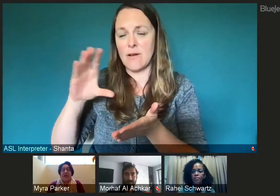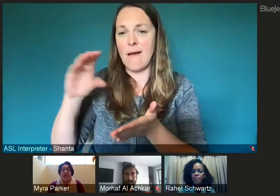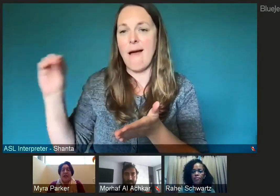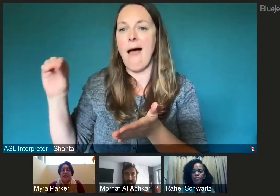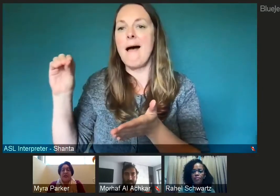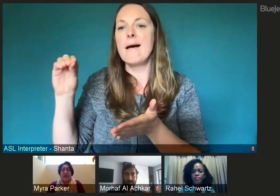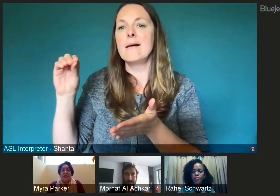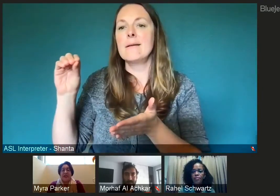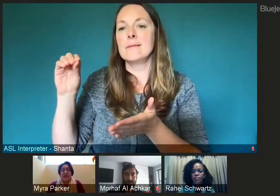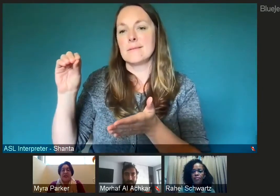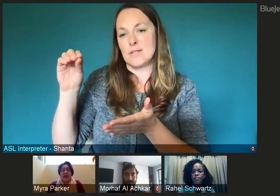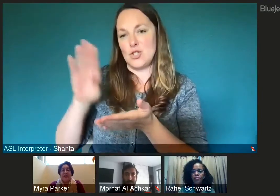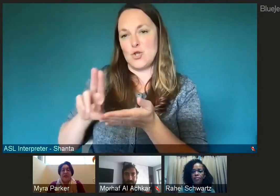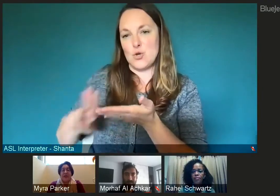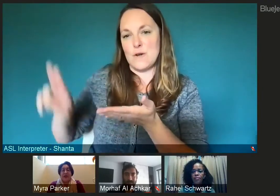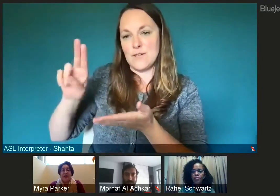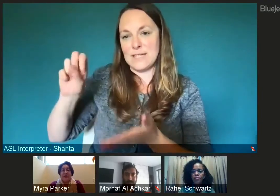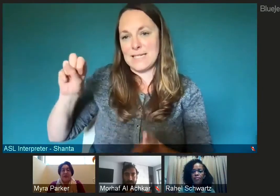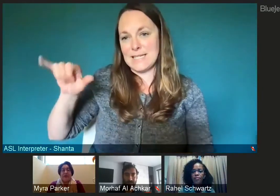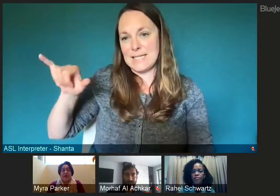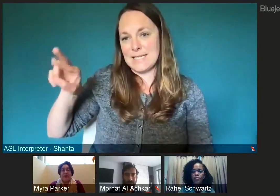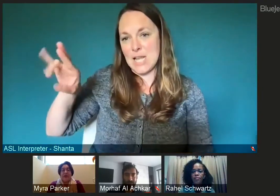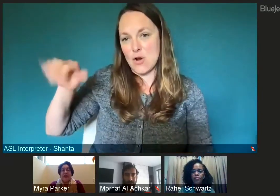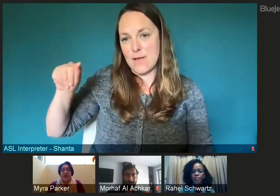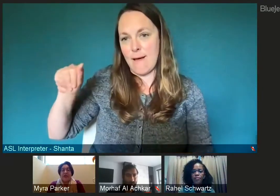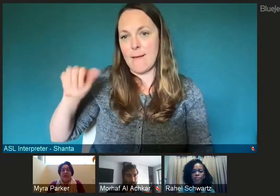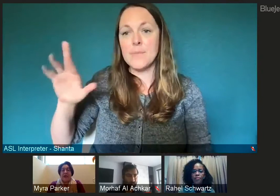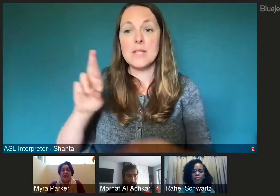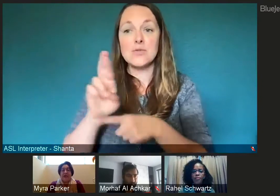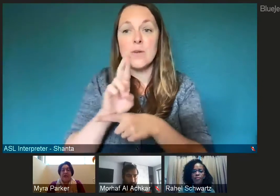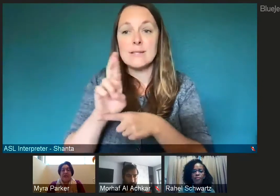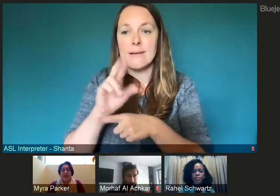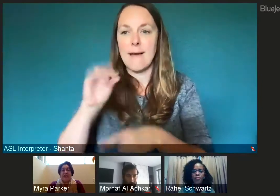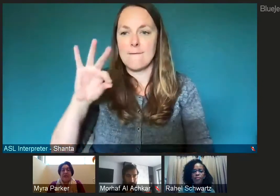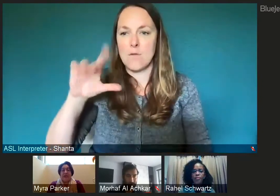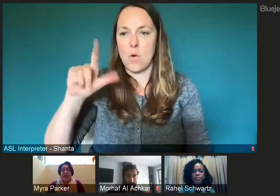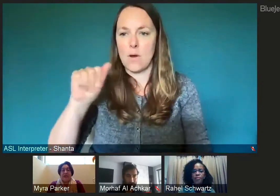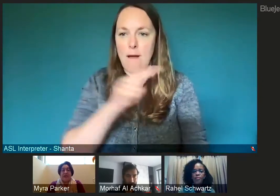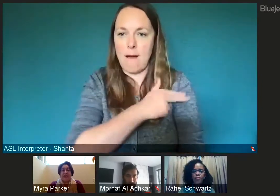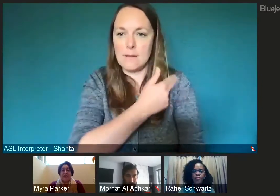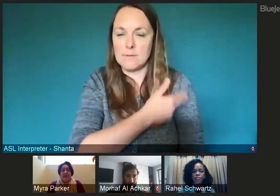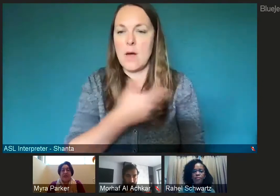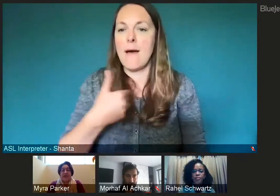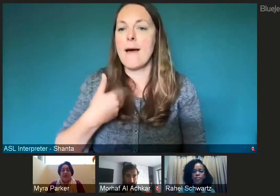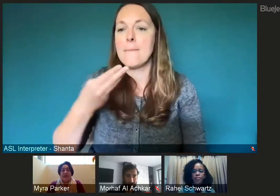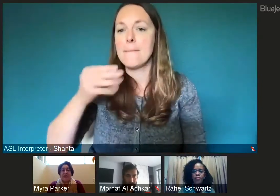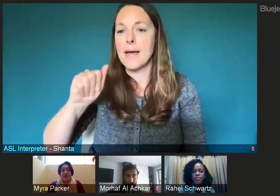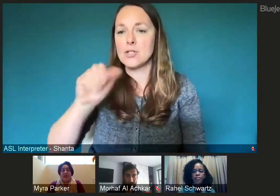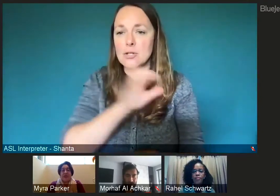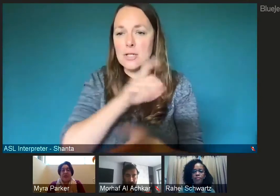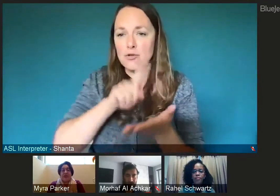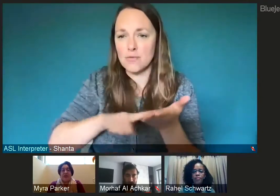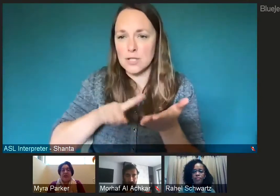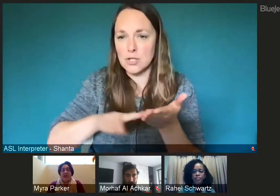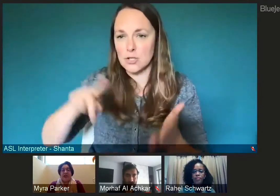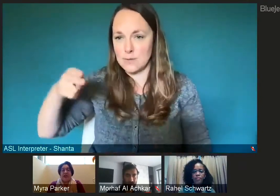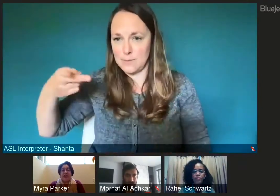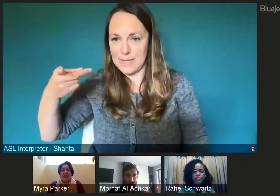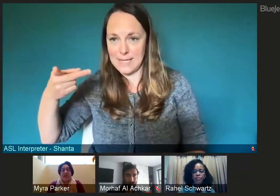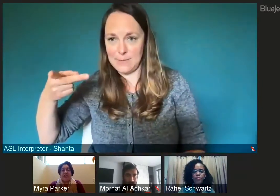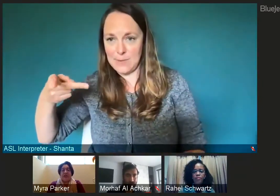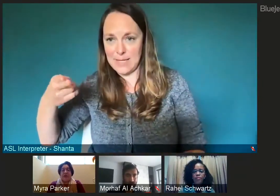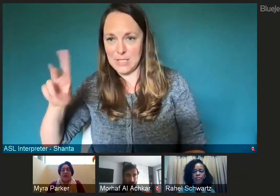Syria and his residency at Florida Hospital. He has a master's in clinical research and a PhD in research methodology